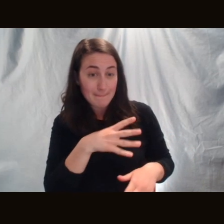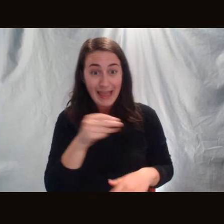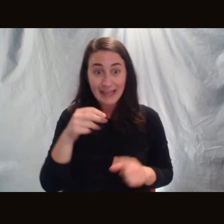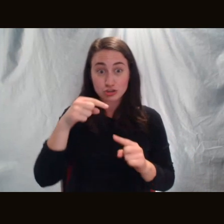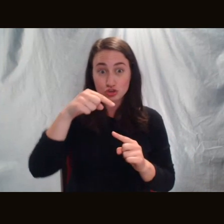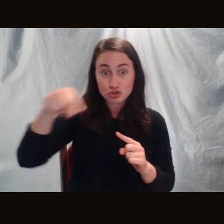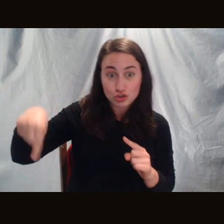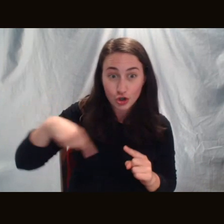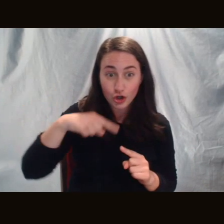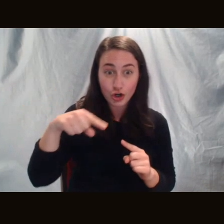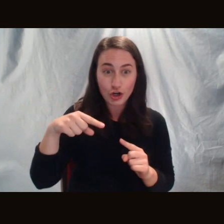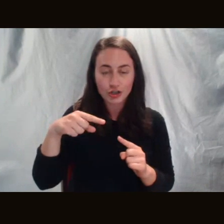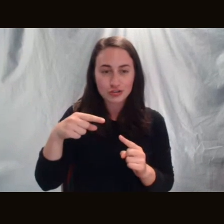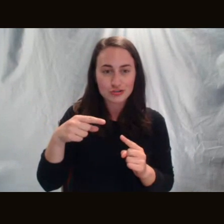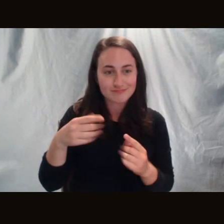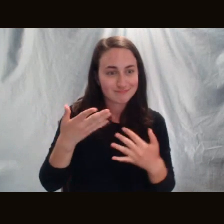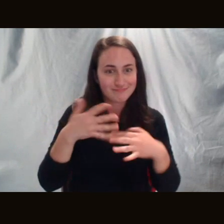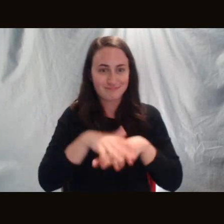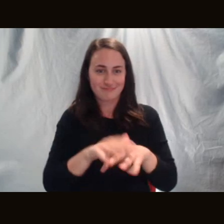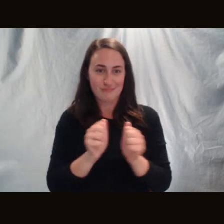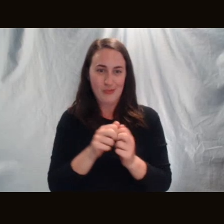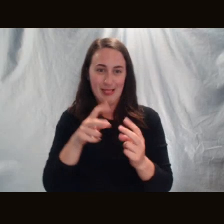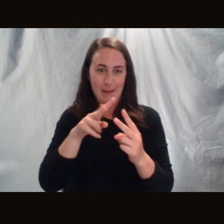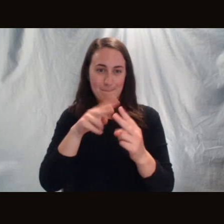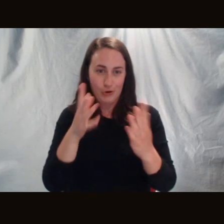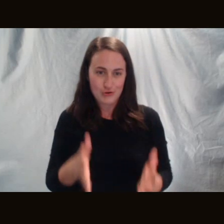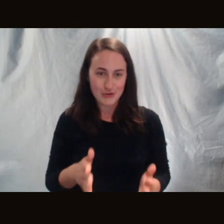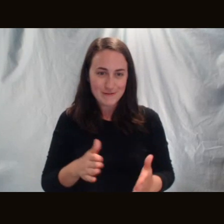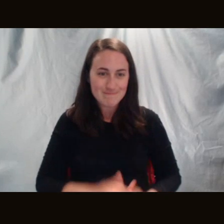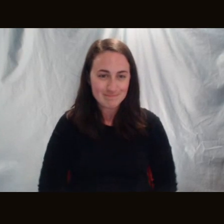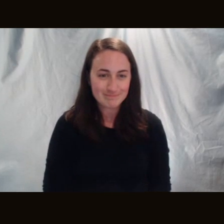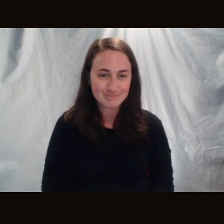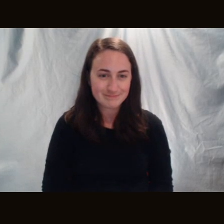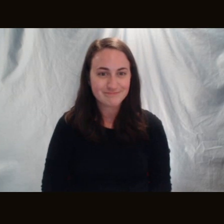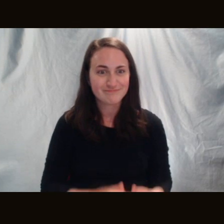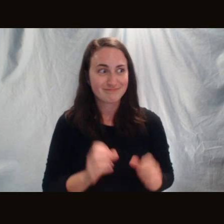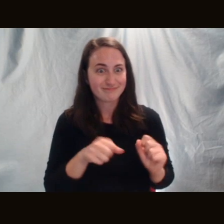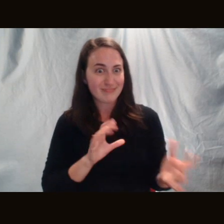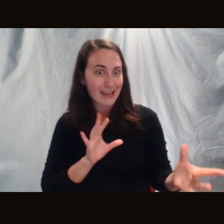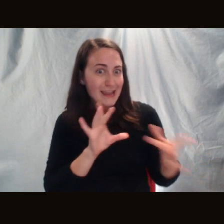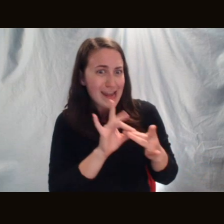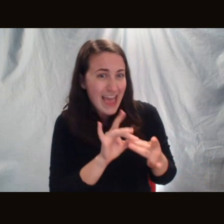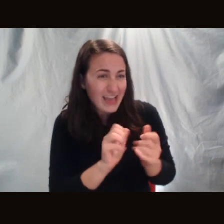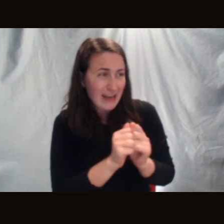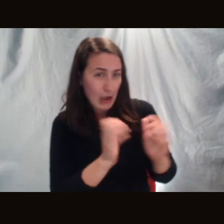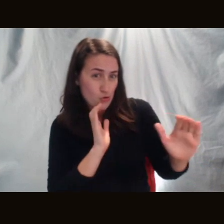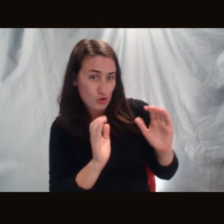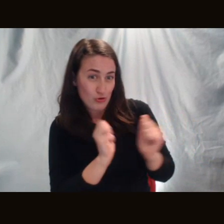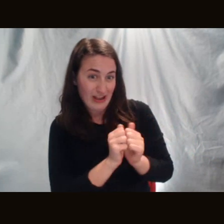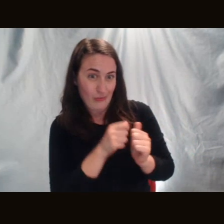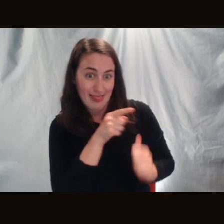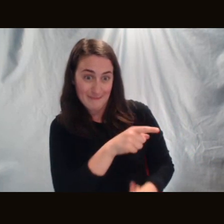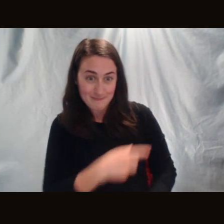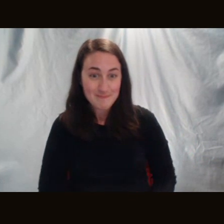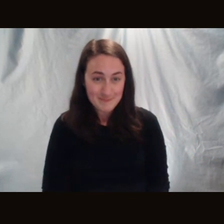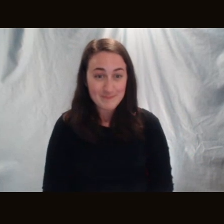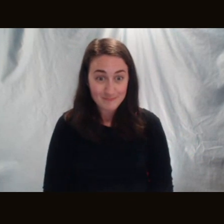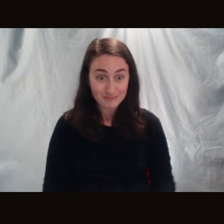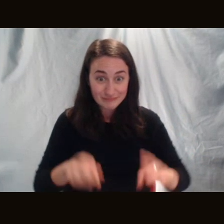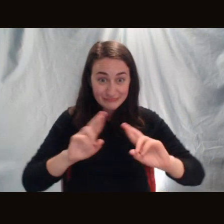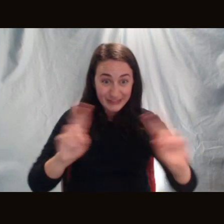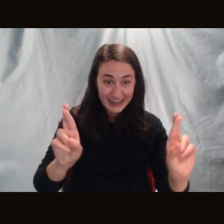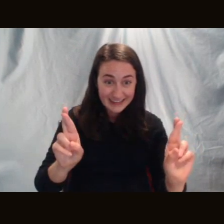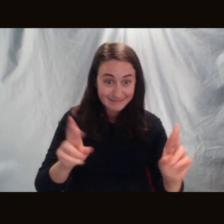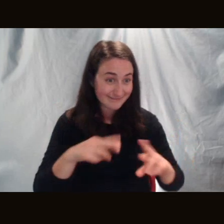work them together with a partner and have an interesting connection and communication with your partner. You ready?